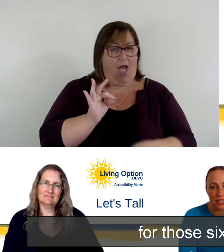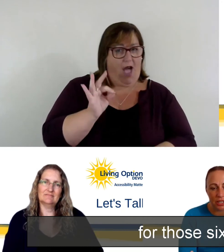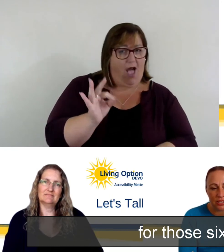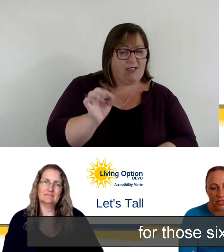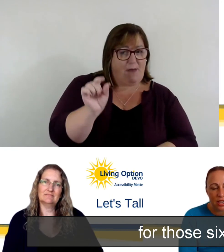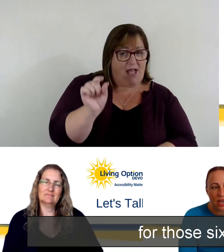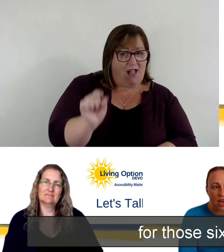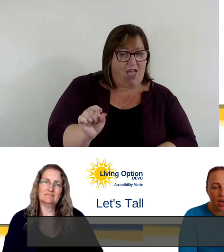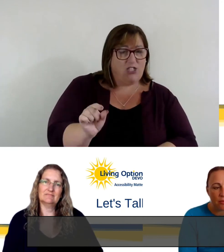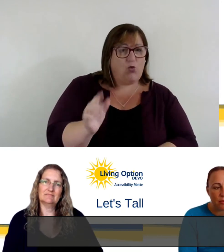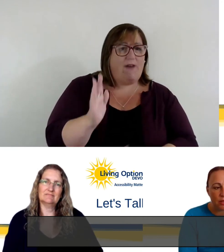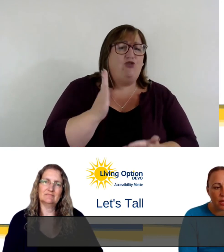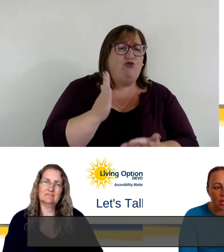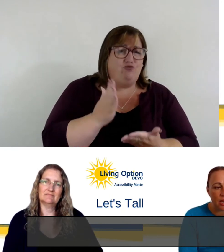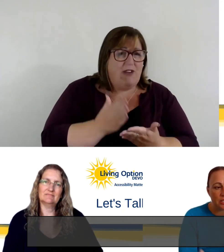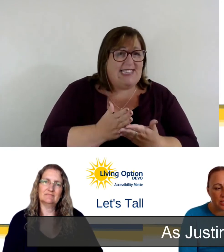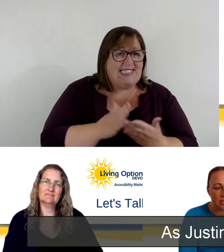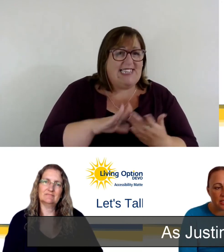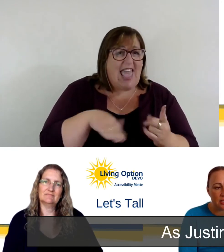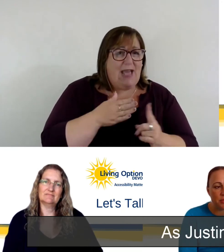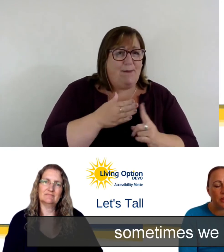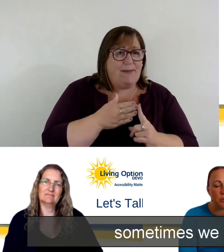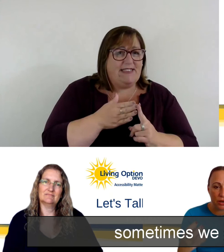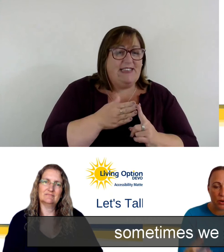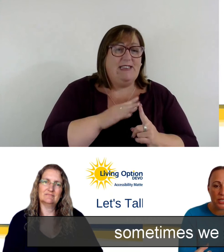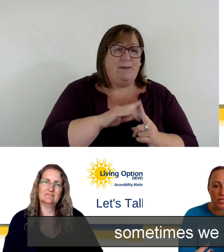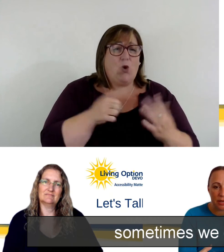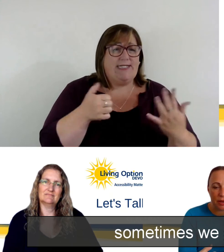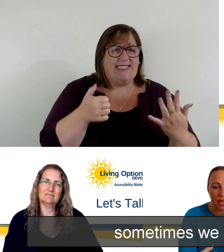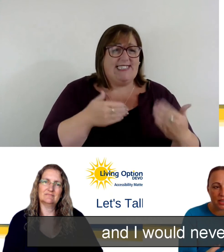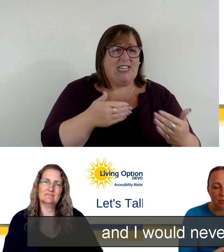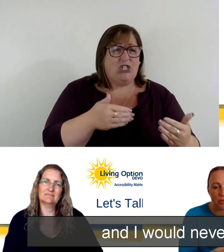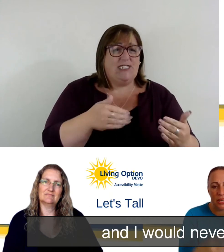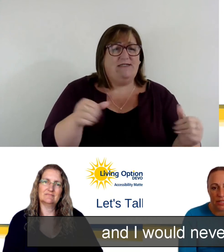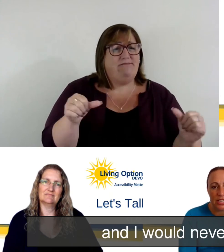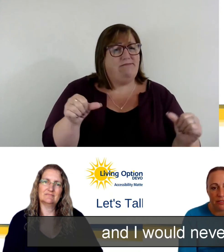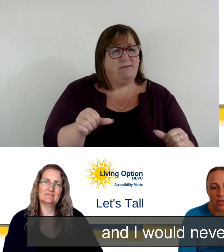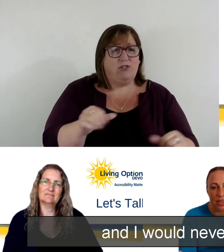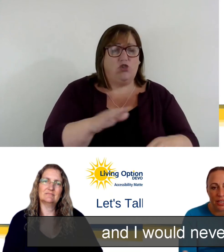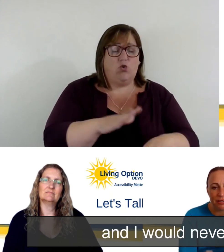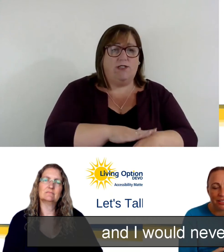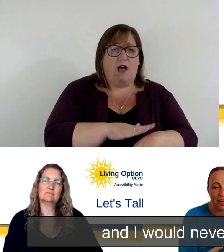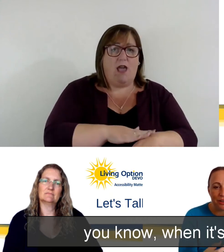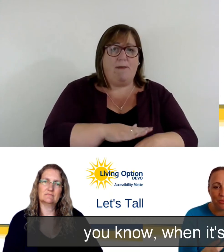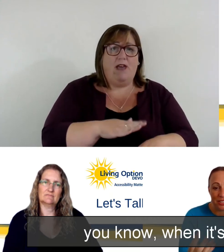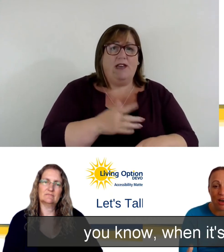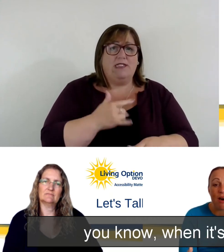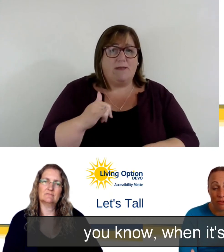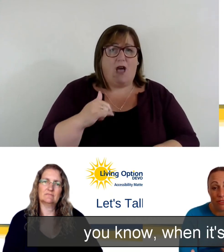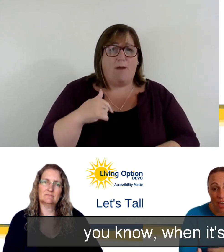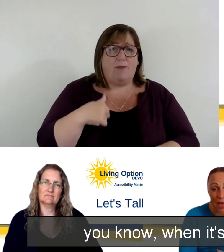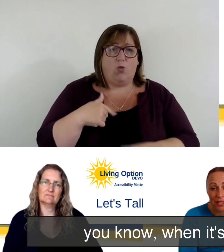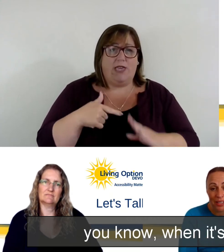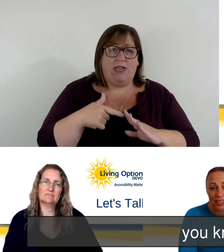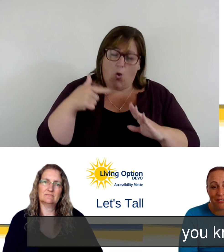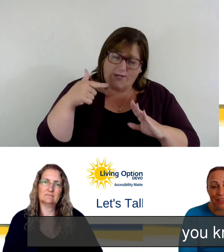6 sessions. As Justine said, sometimes we go quite deep, and I would never leave a client, you know, when it's